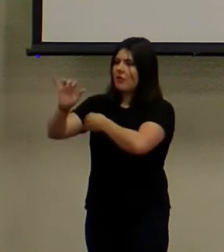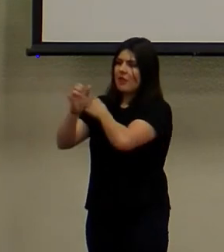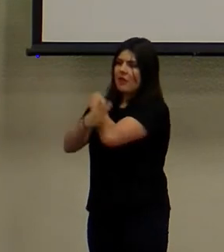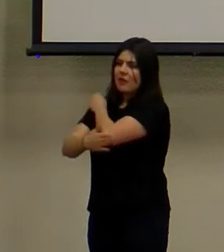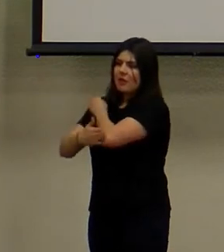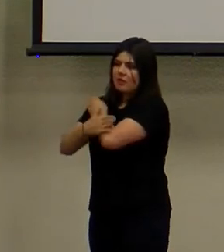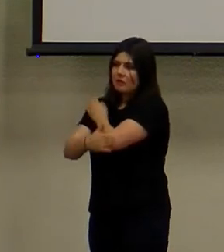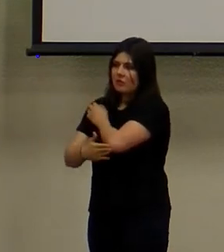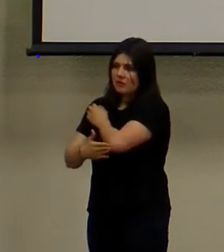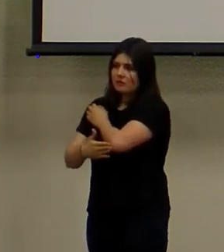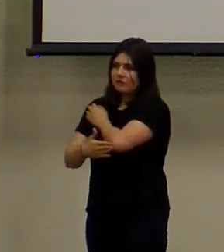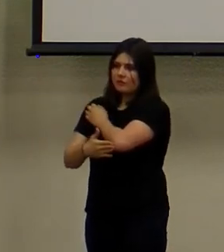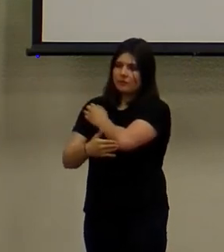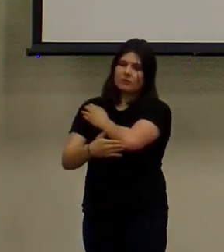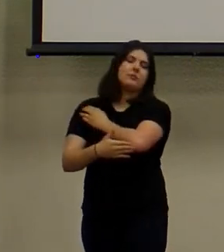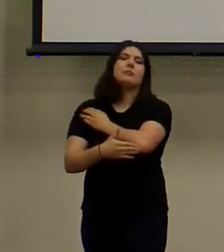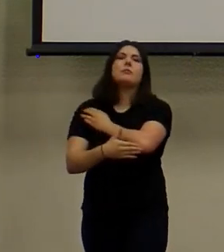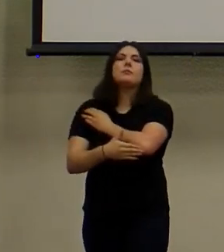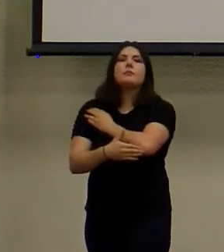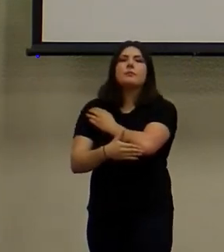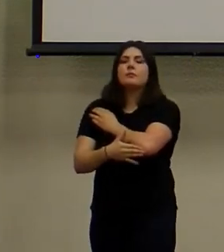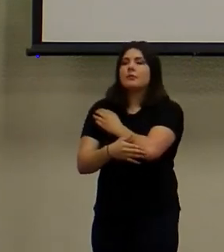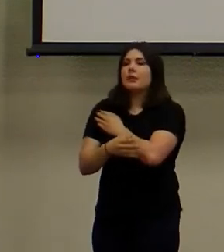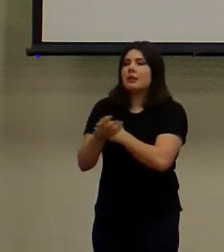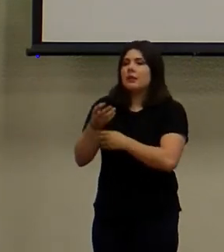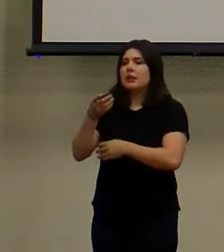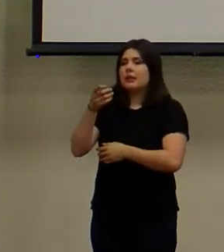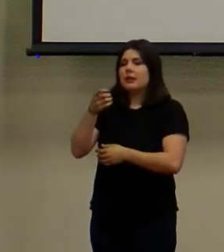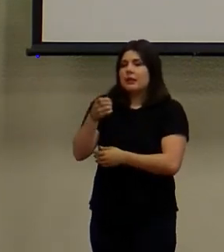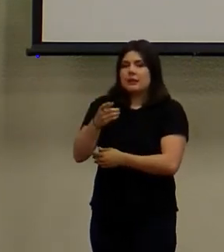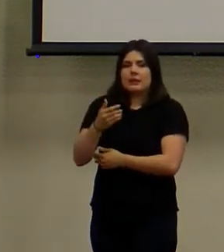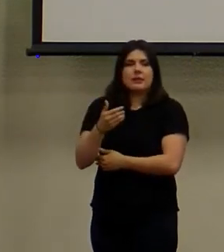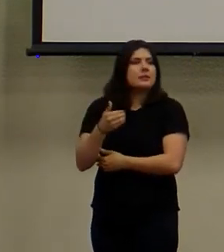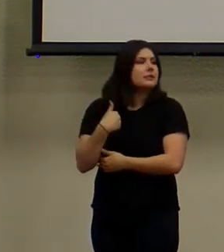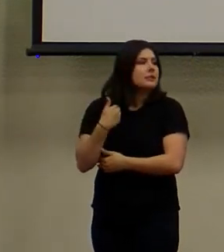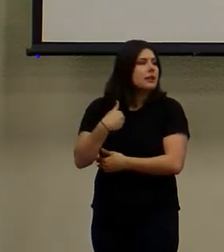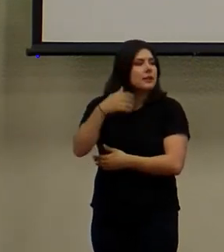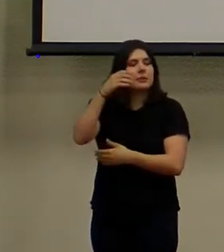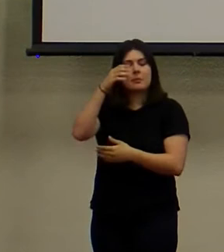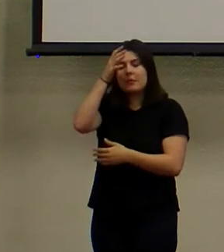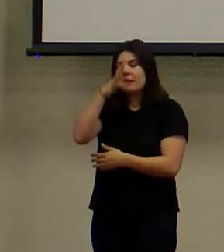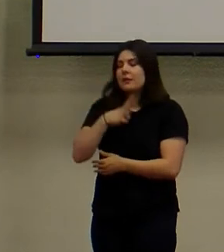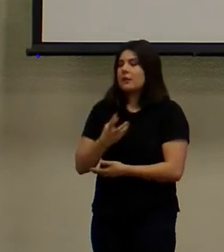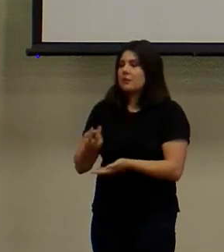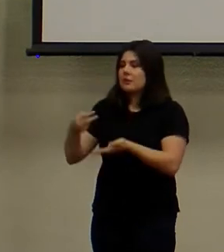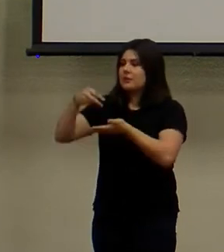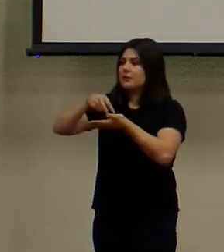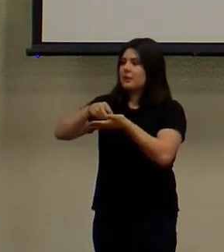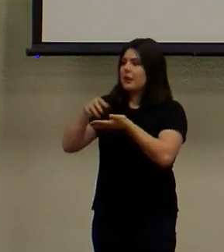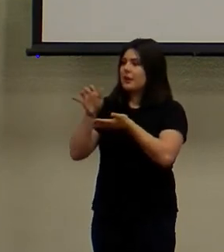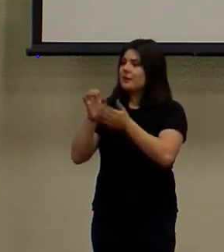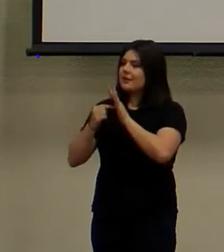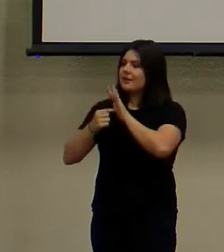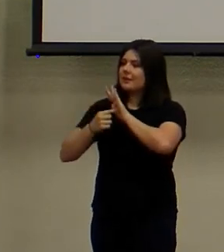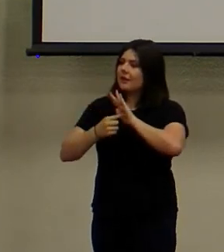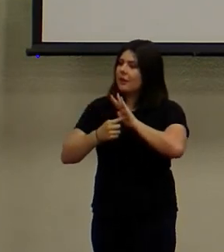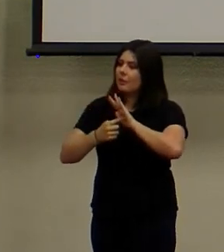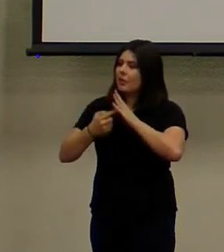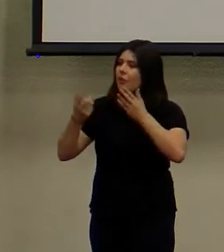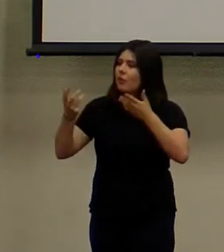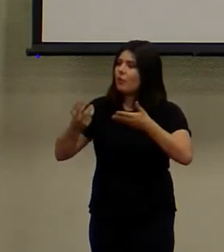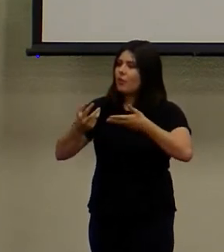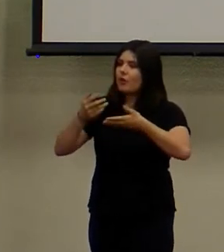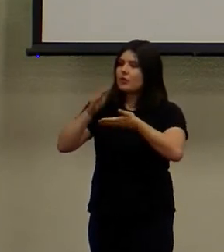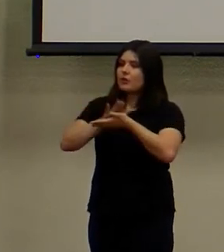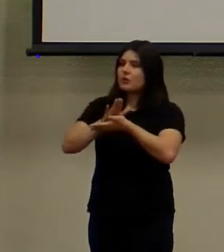Laos. And this man will come before you and stand as an example of what this